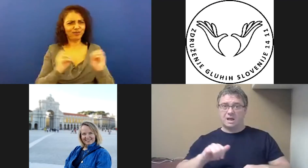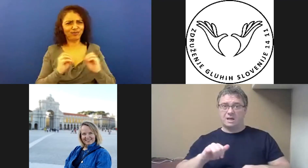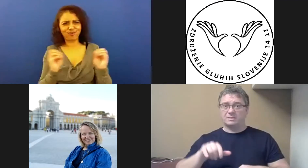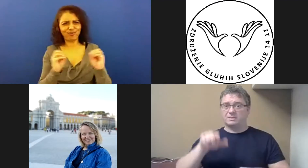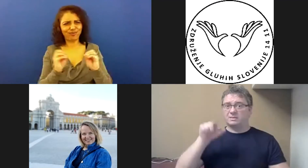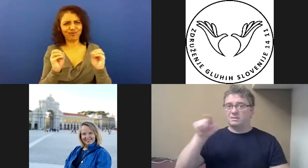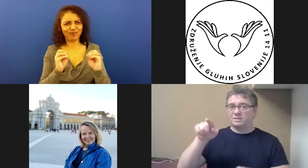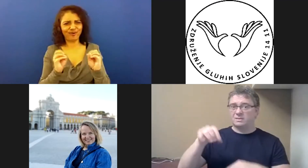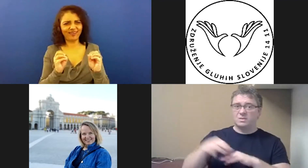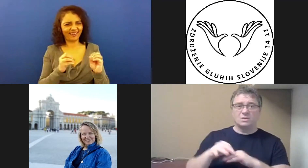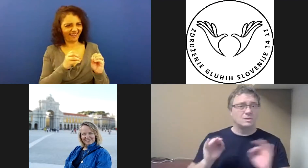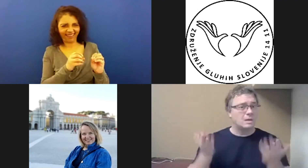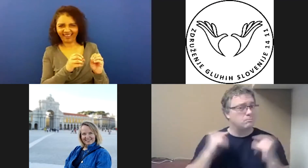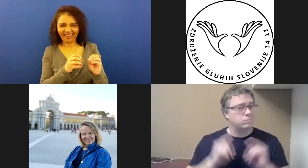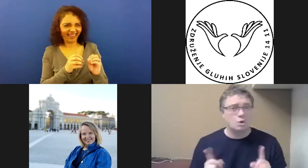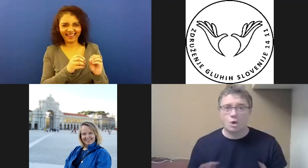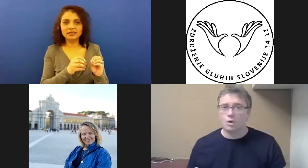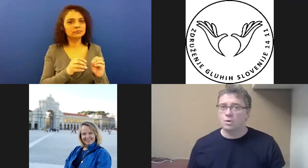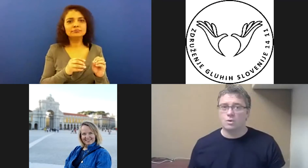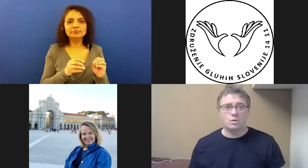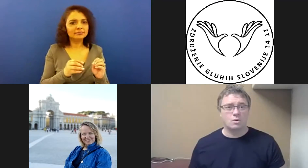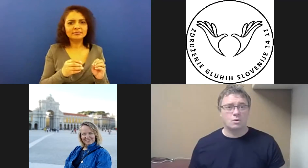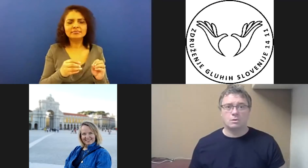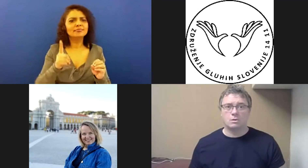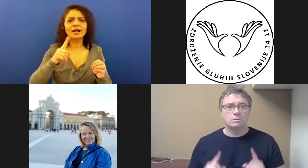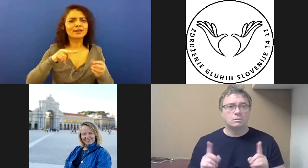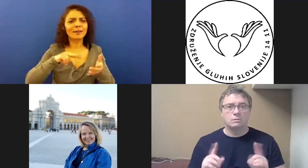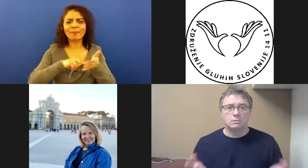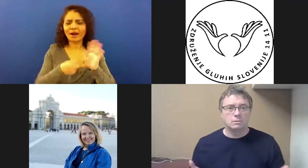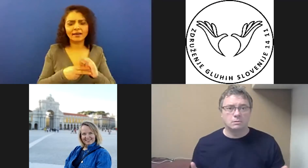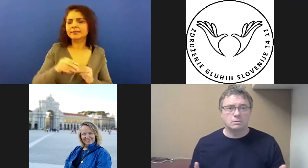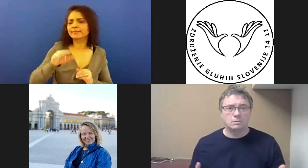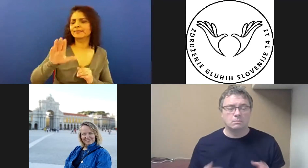for being a woman, 18 years old, not even married.